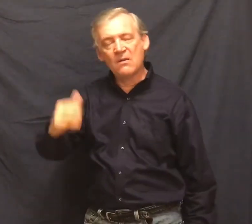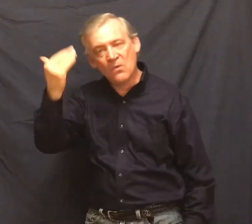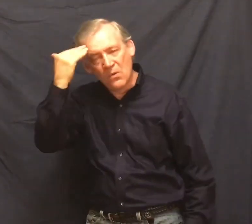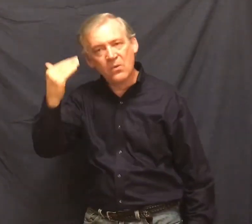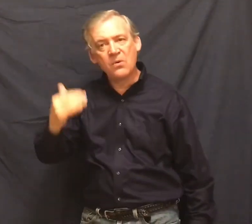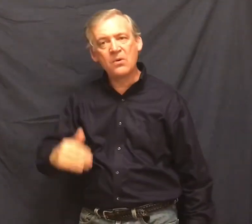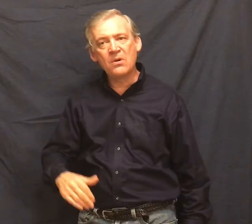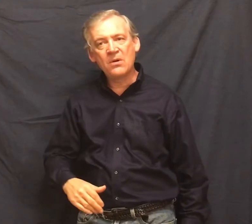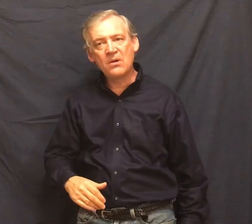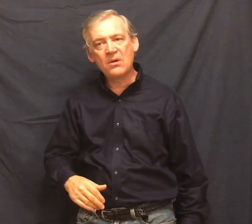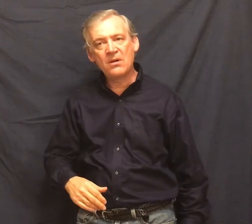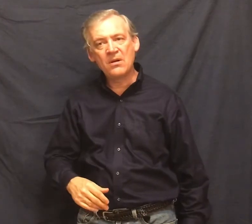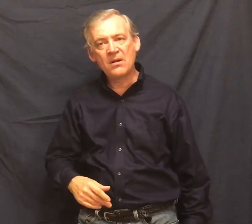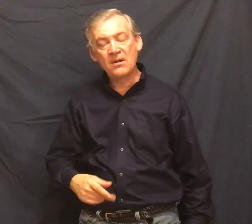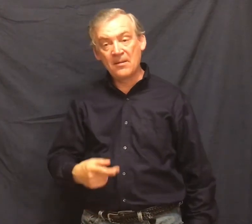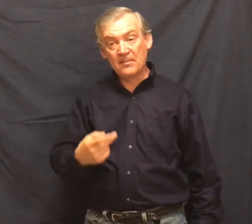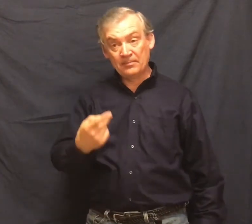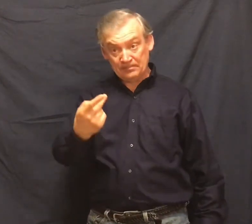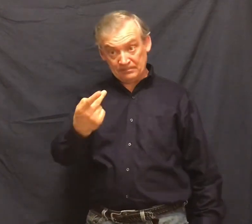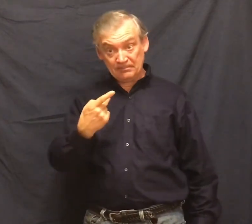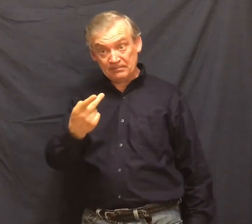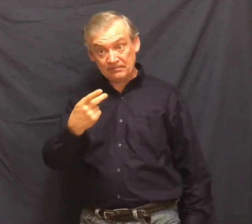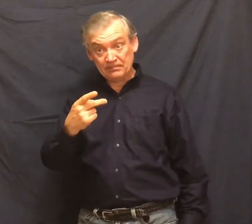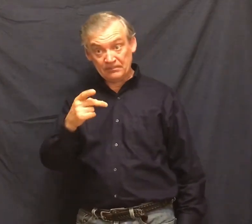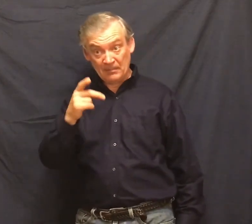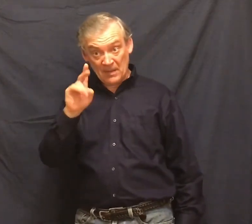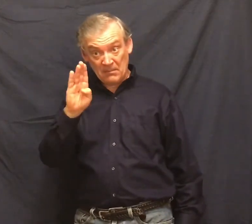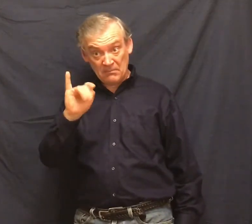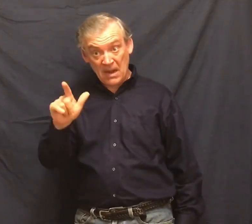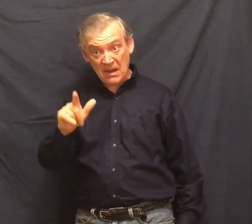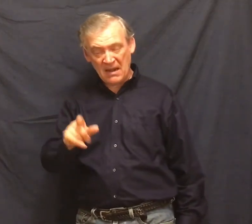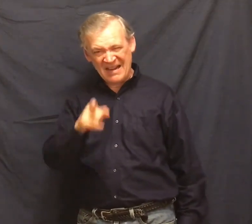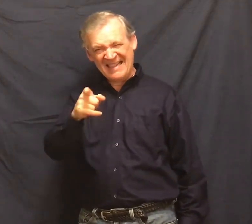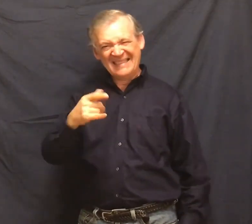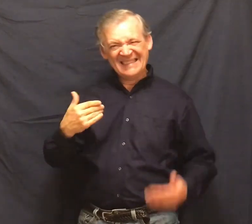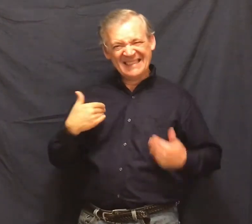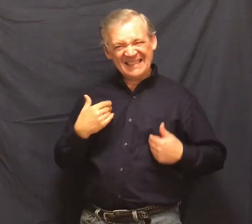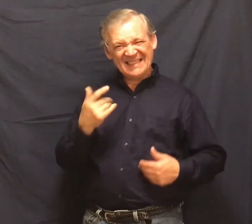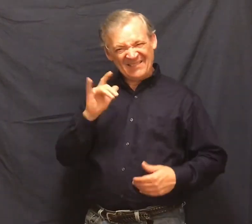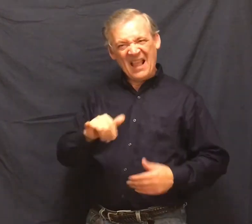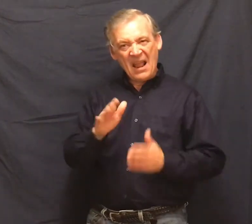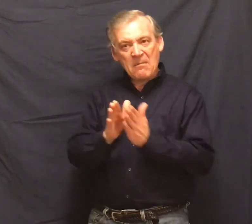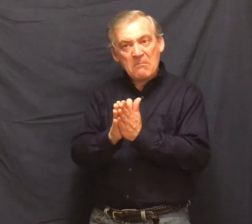Bill and me was in here one day. Bill had one of them books that just come.